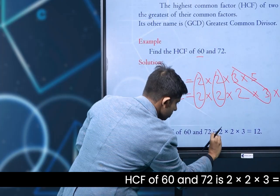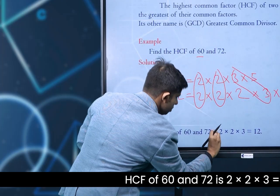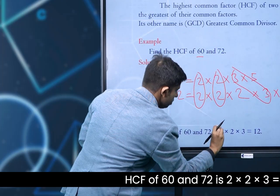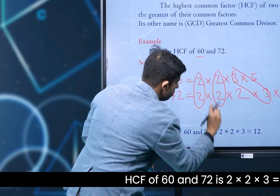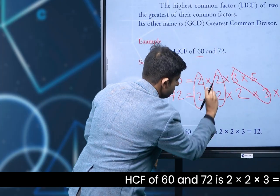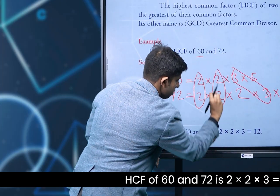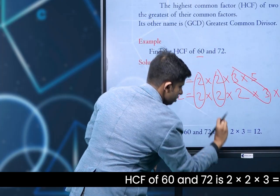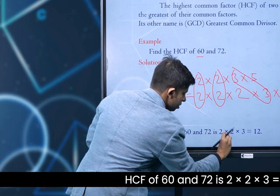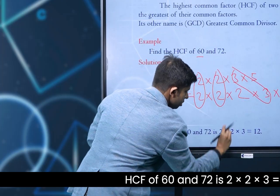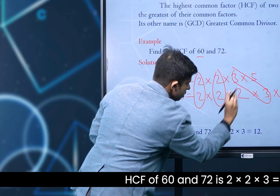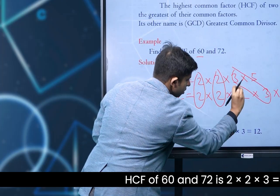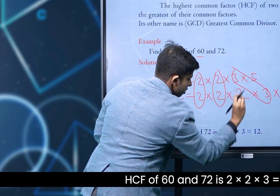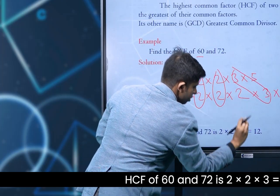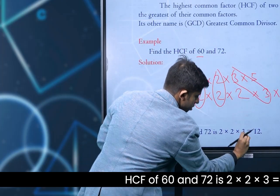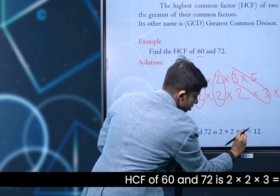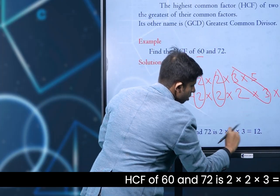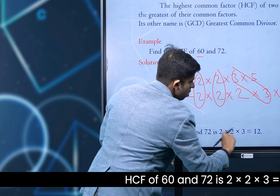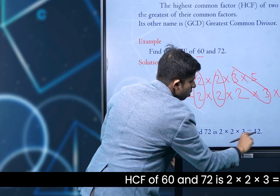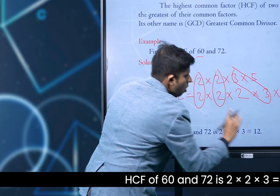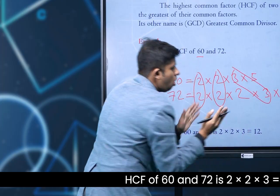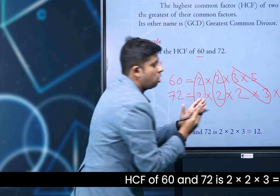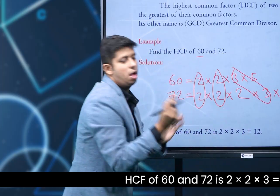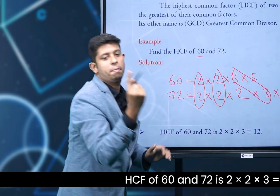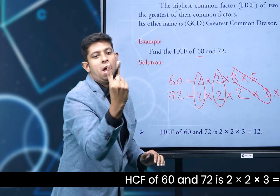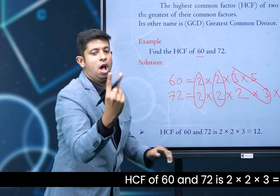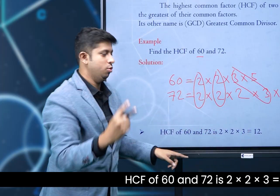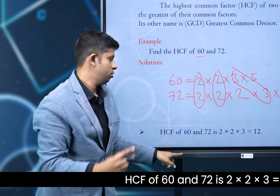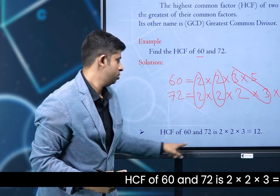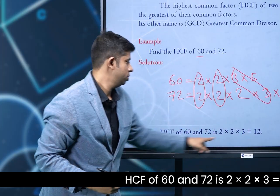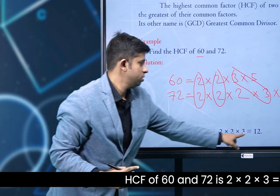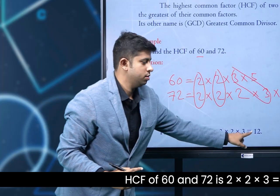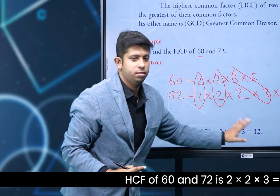HCF of 60 and 72 is 2 into 2 into 3 is equal to 12.